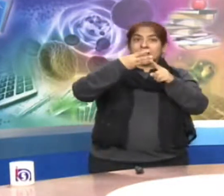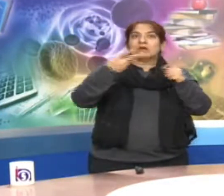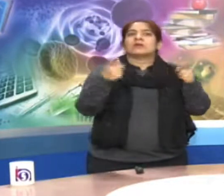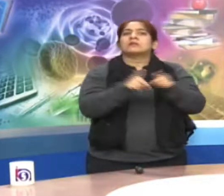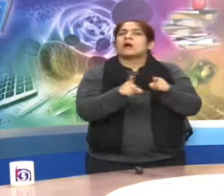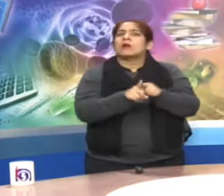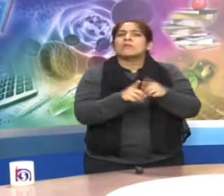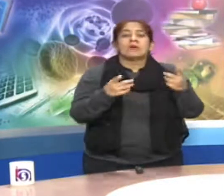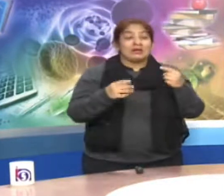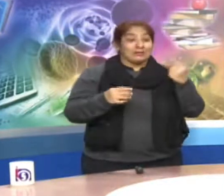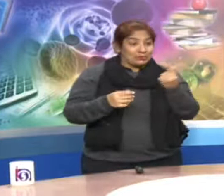point is